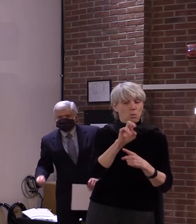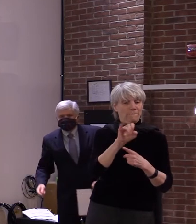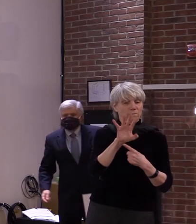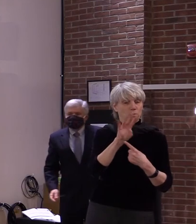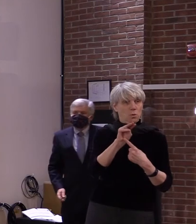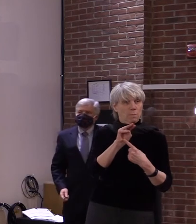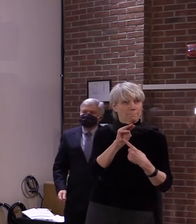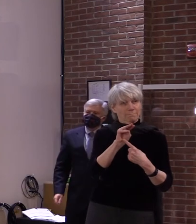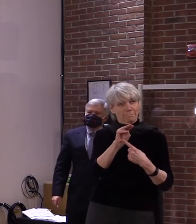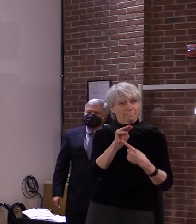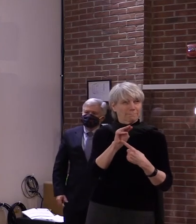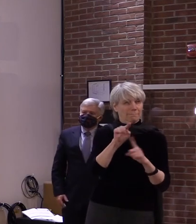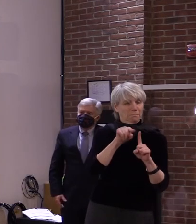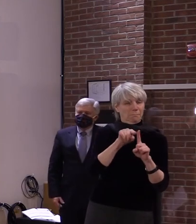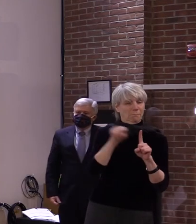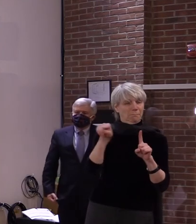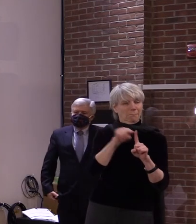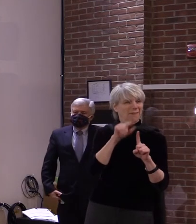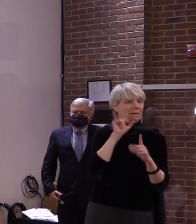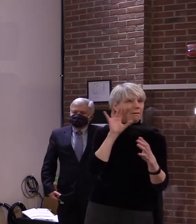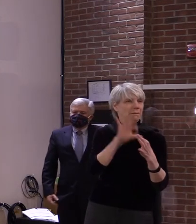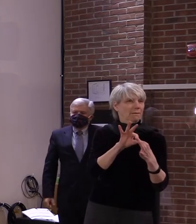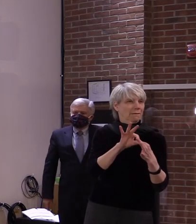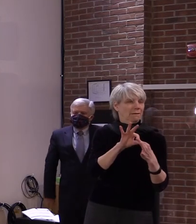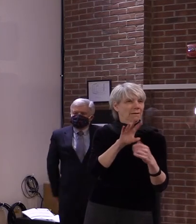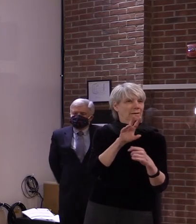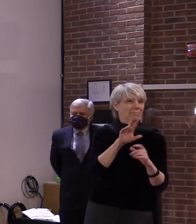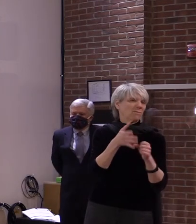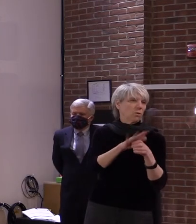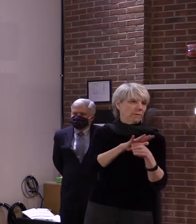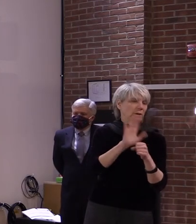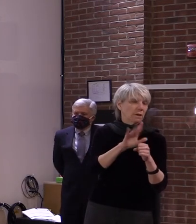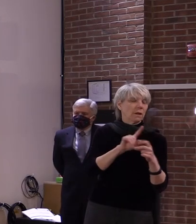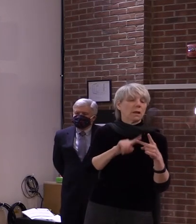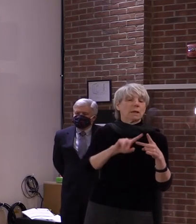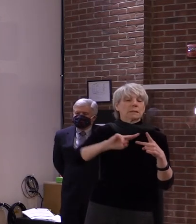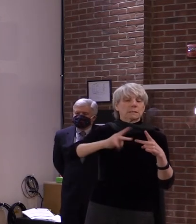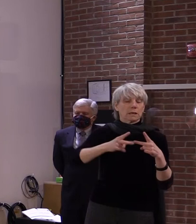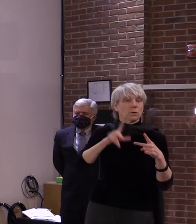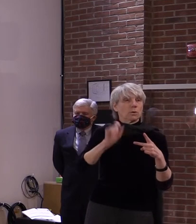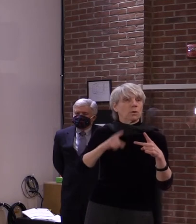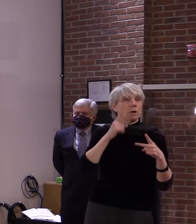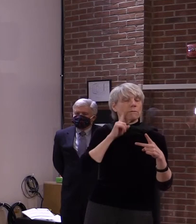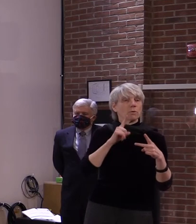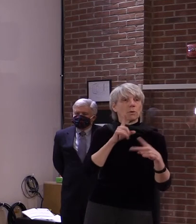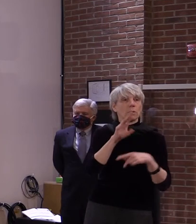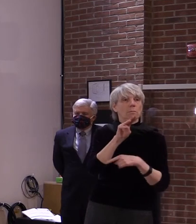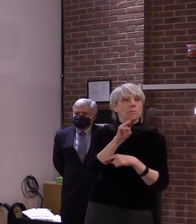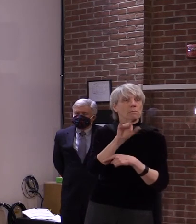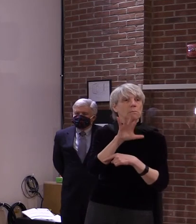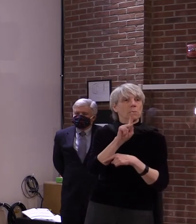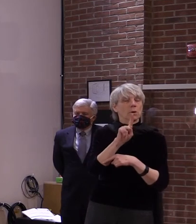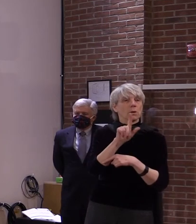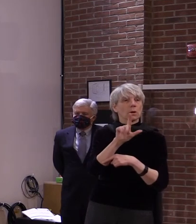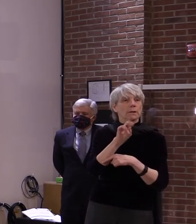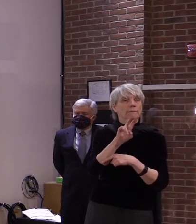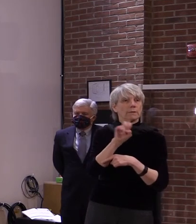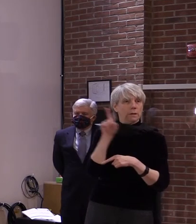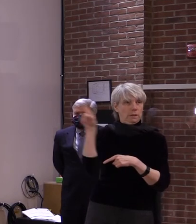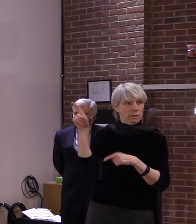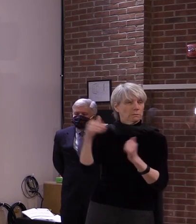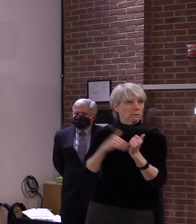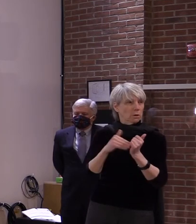the virus i have a secondary question for mark levine which is a sort of a clarity question